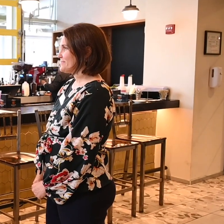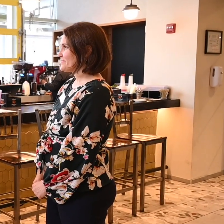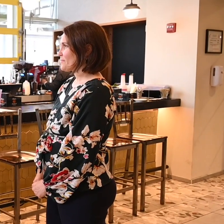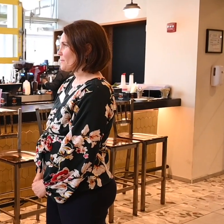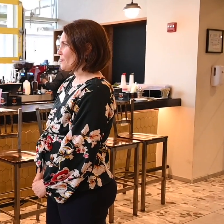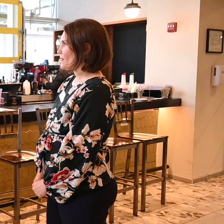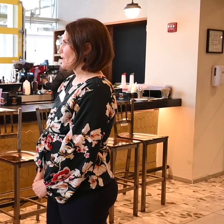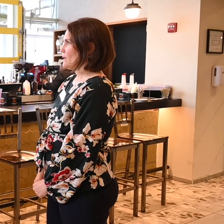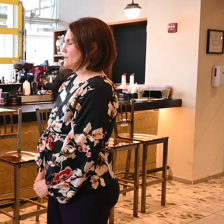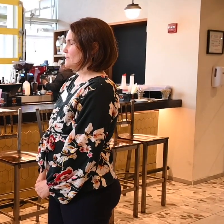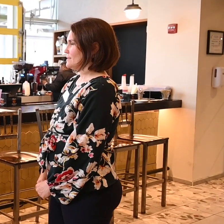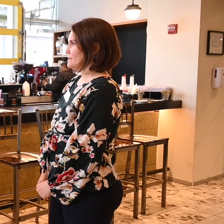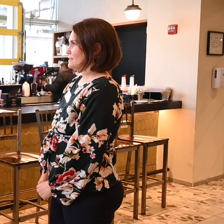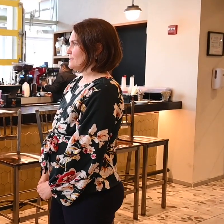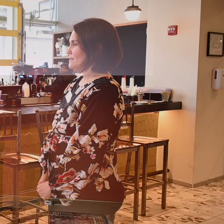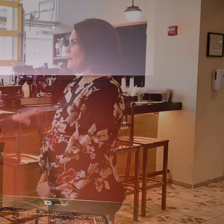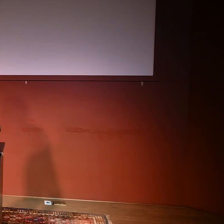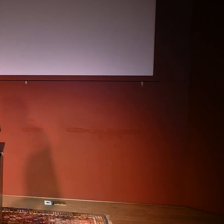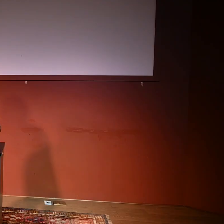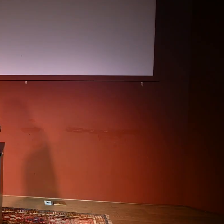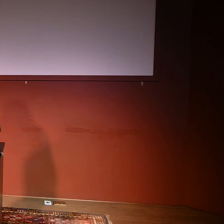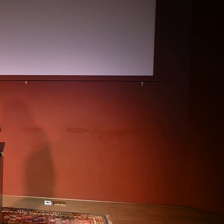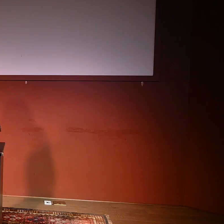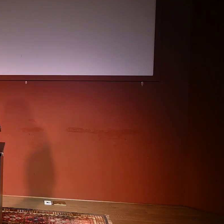So with us, we have Delegate Jessica Feldmark.